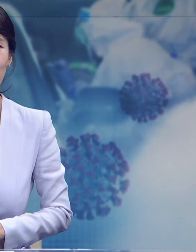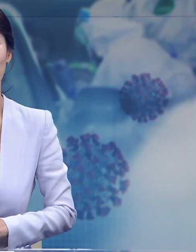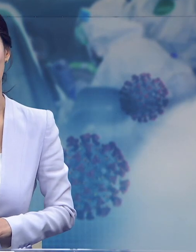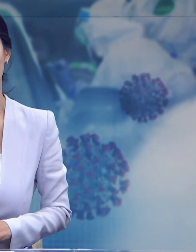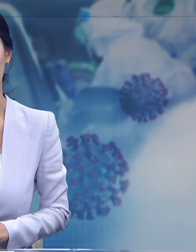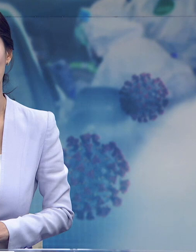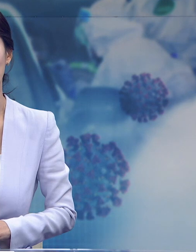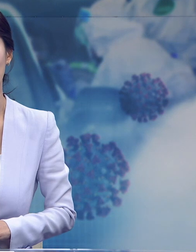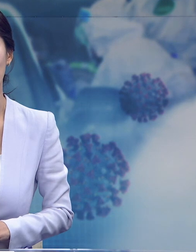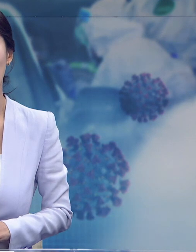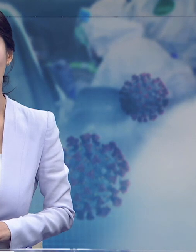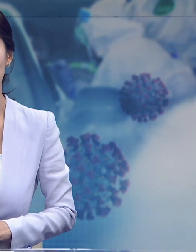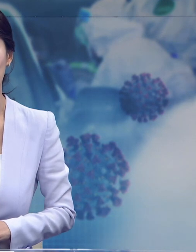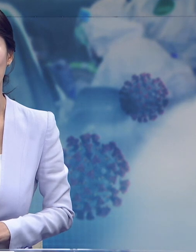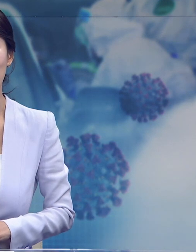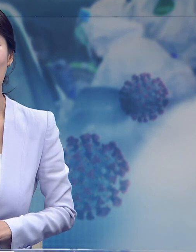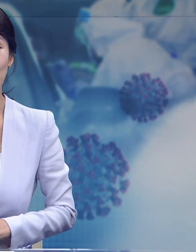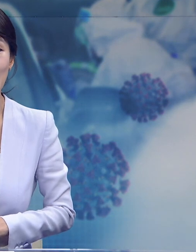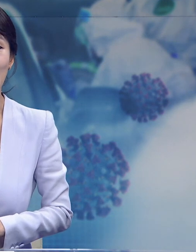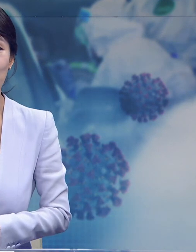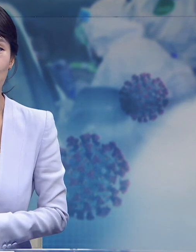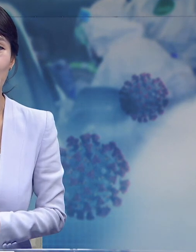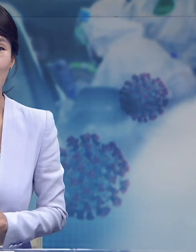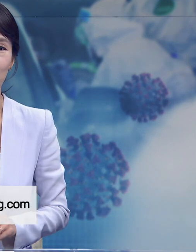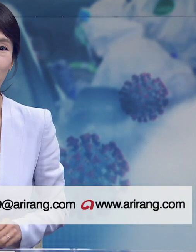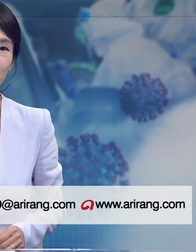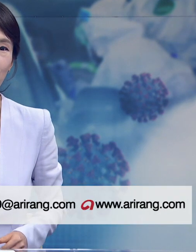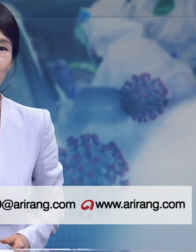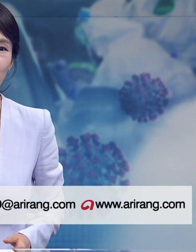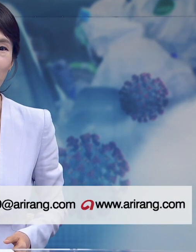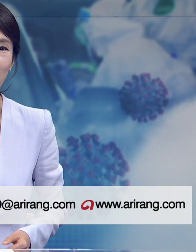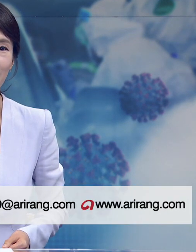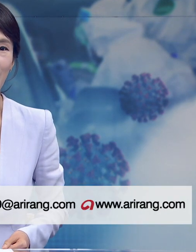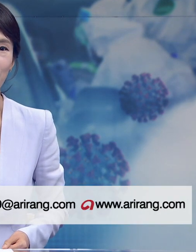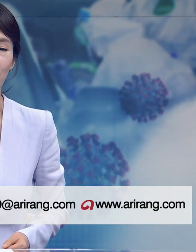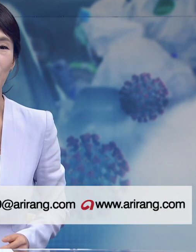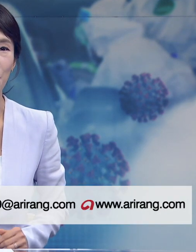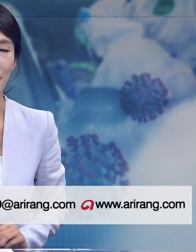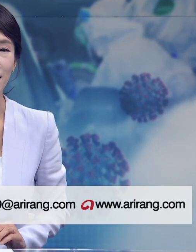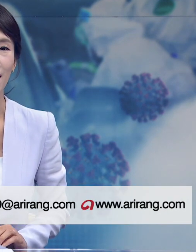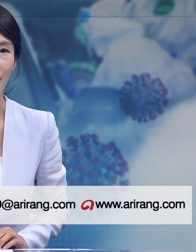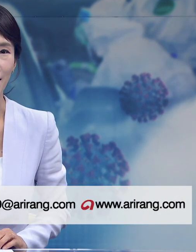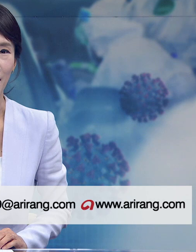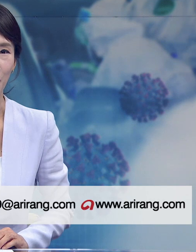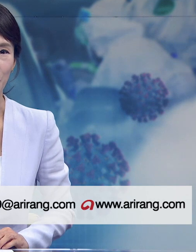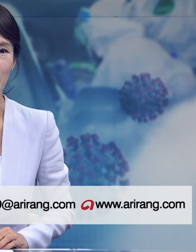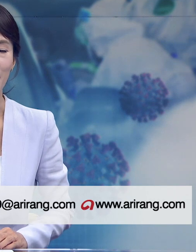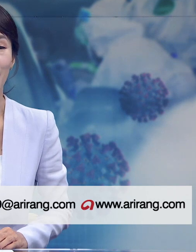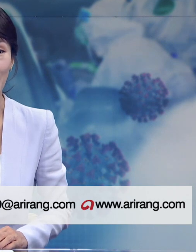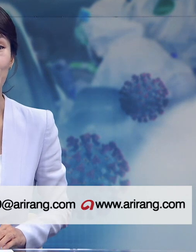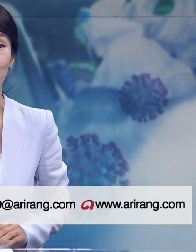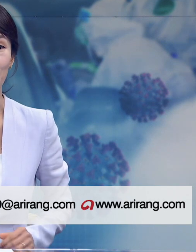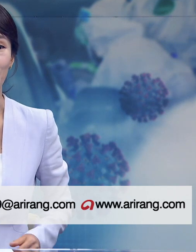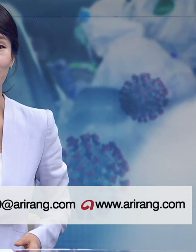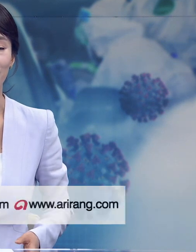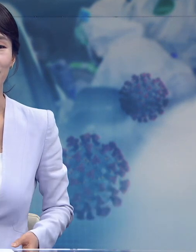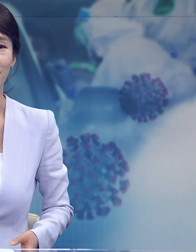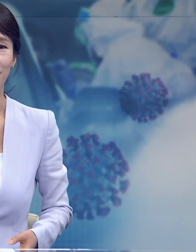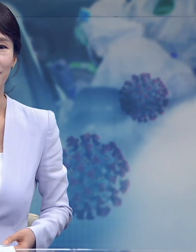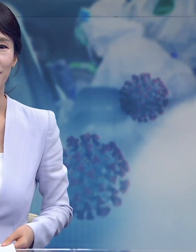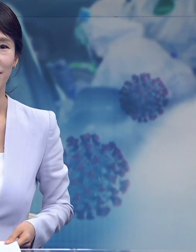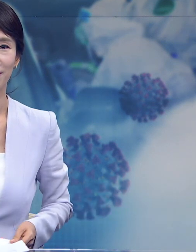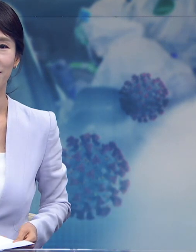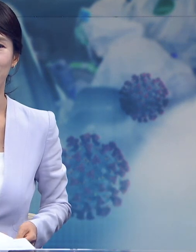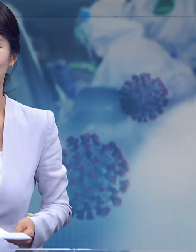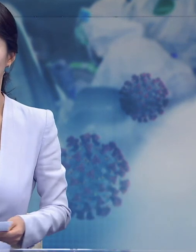the tourism sector, both here and abroad. In the meantime, do reach out to us through our social media accounts or homepage, arirang.com. Thank you for watching.